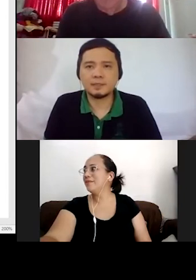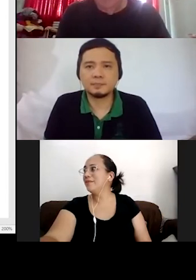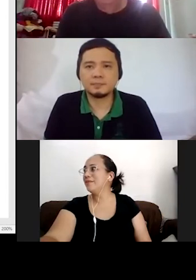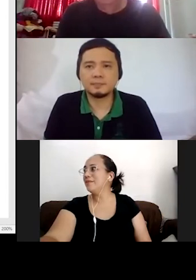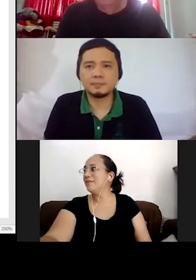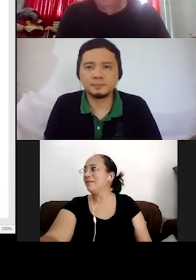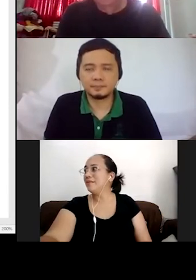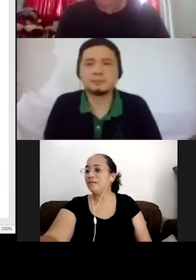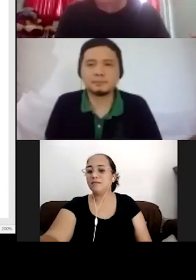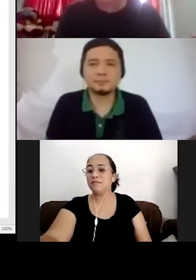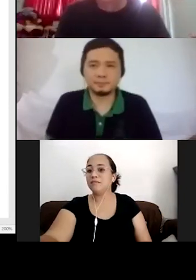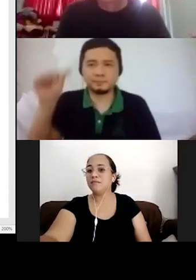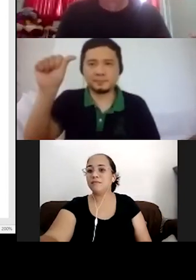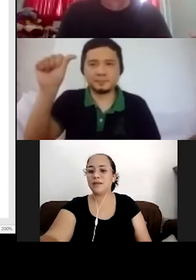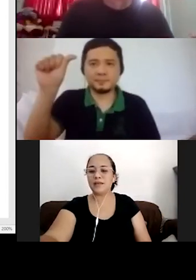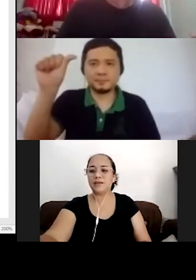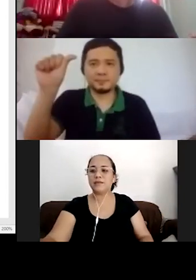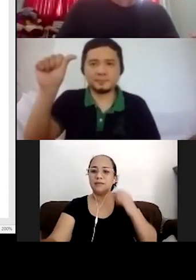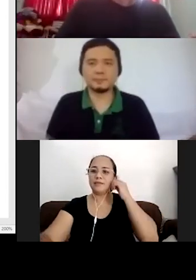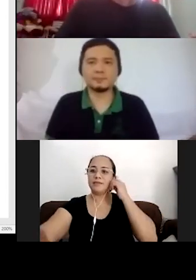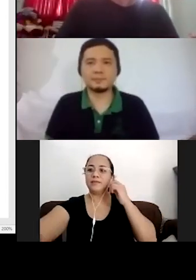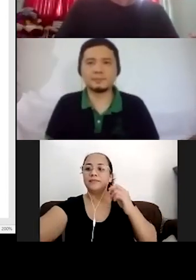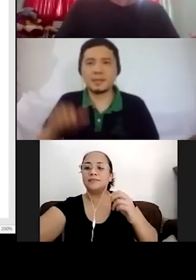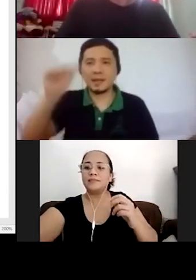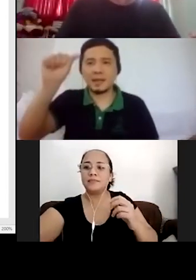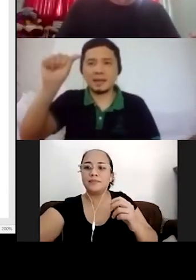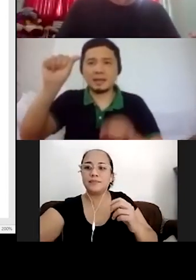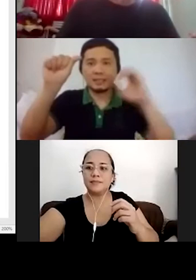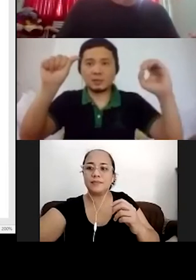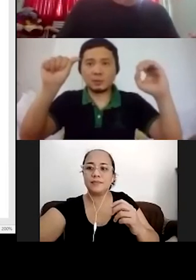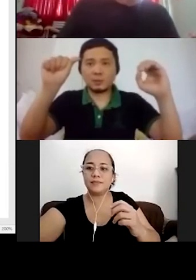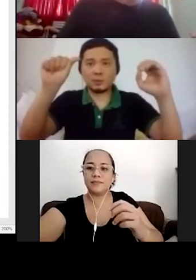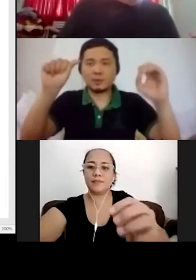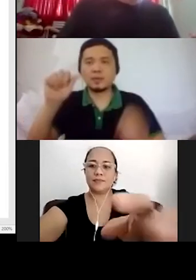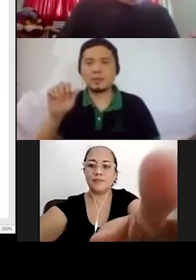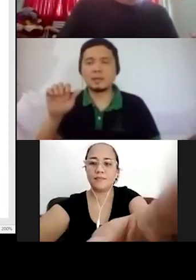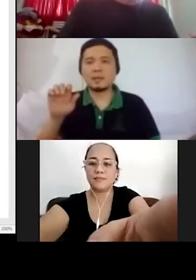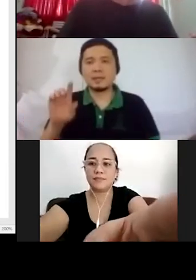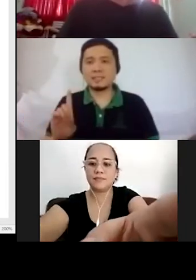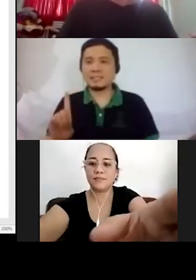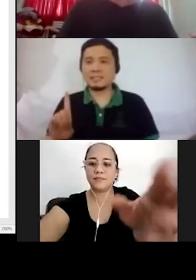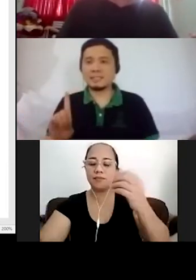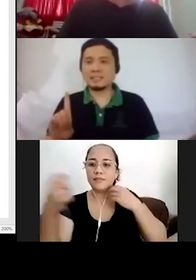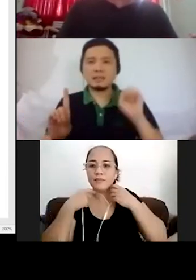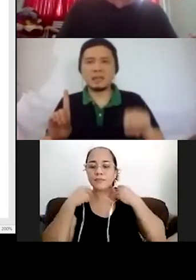Yes, sir. Yes, 0 is A. D is 3, 4, 5, 6, 7,